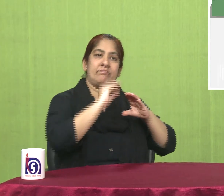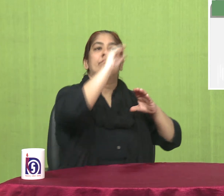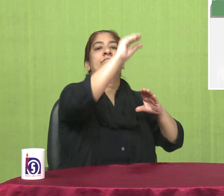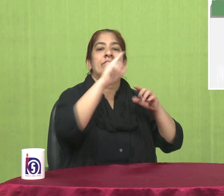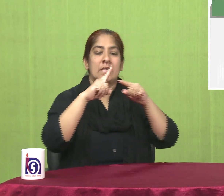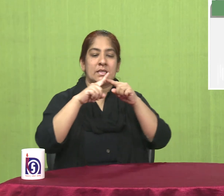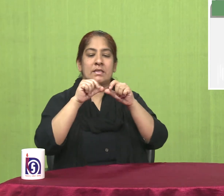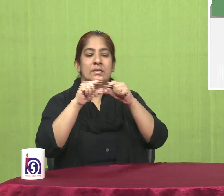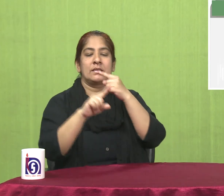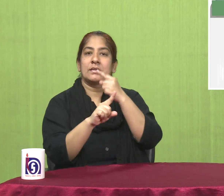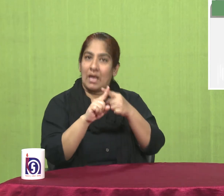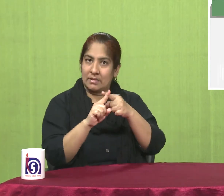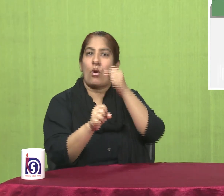or stocks